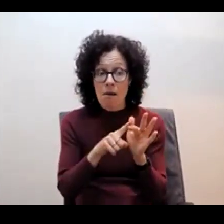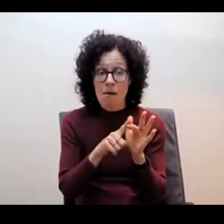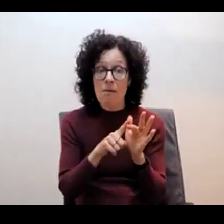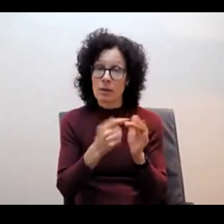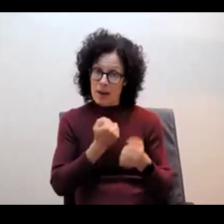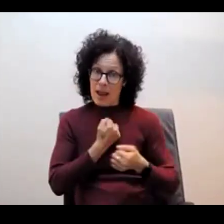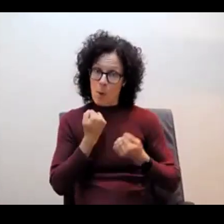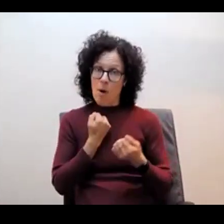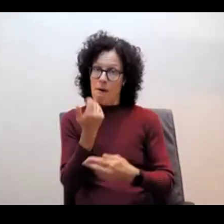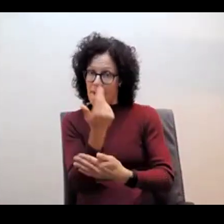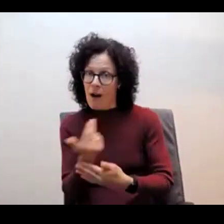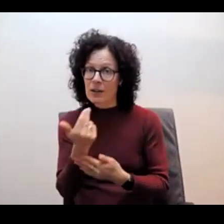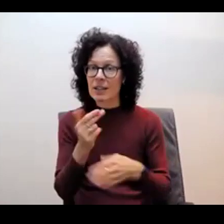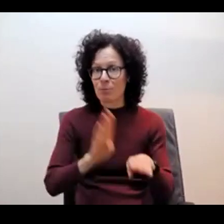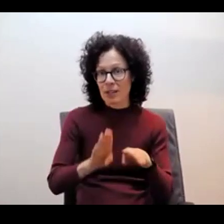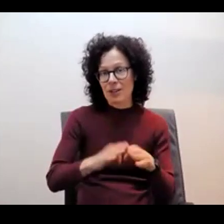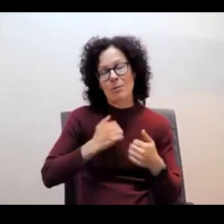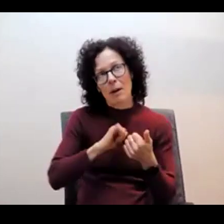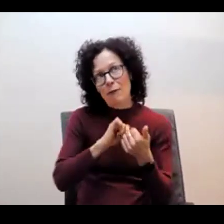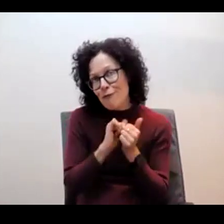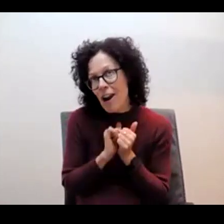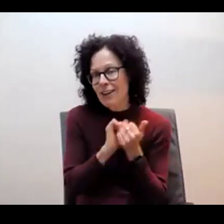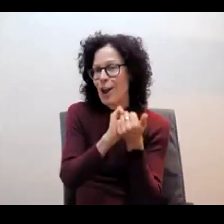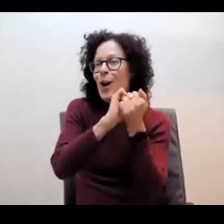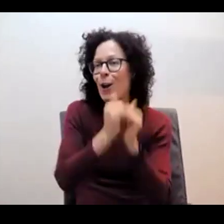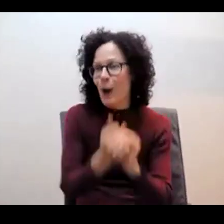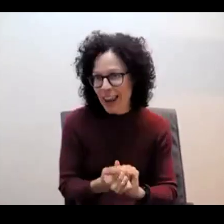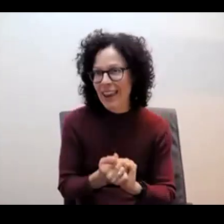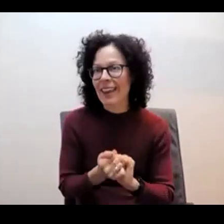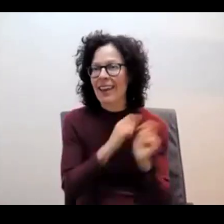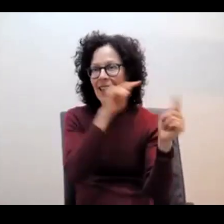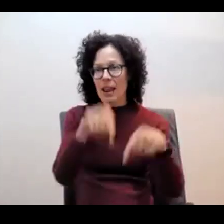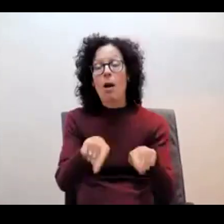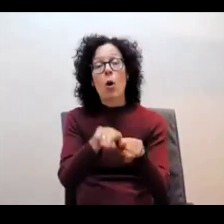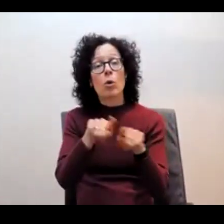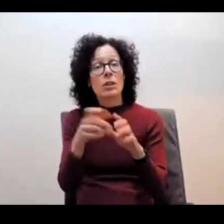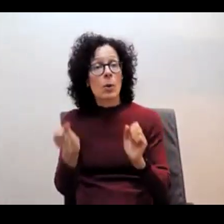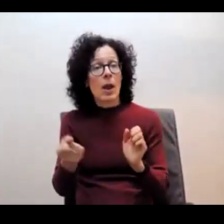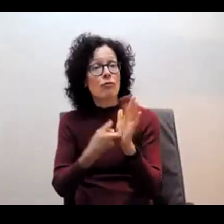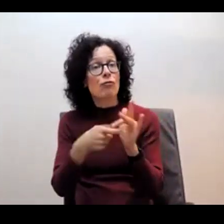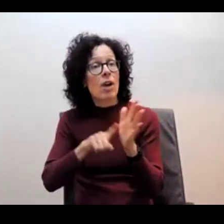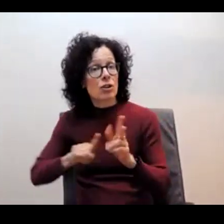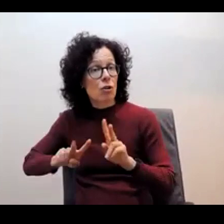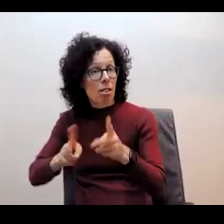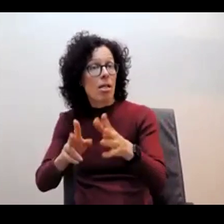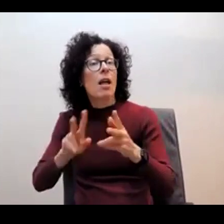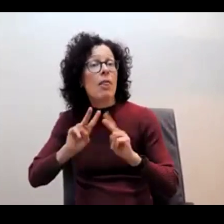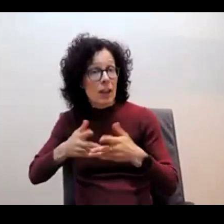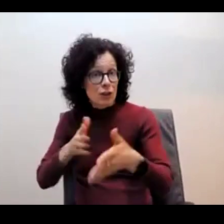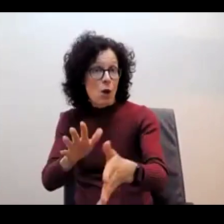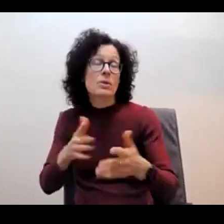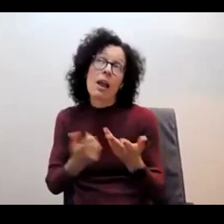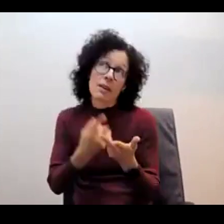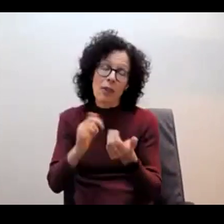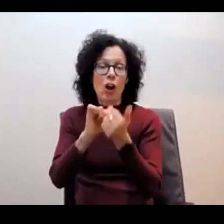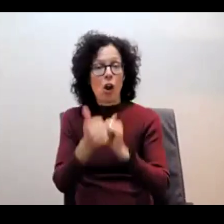artist practitioner, my friend, colleague in the room, and also Rachel, also another colleague of mine